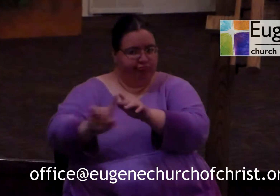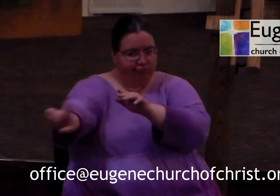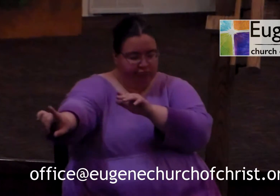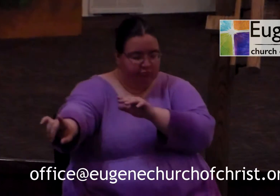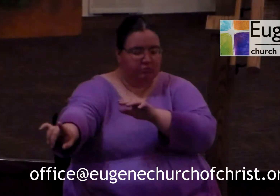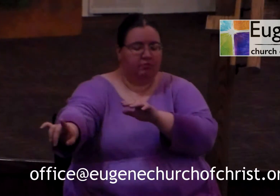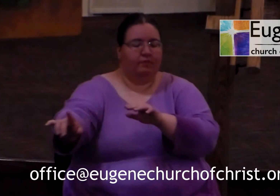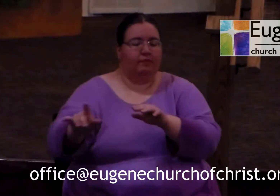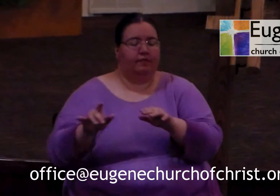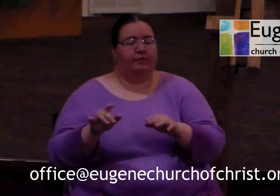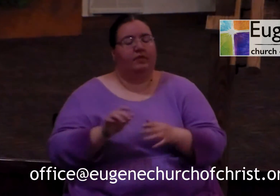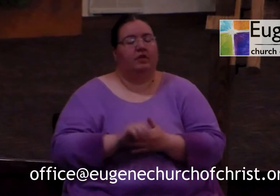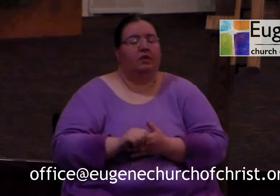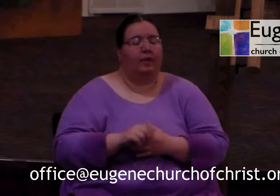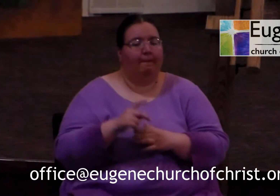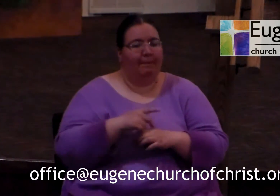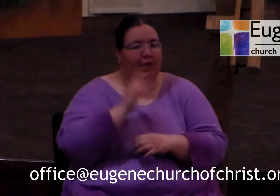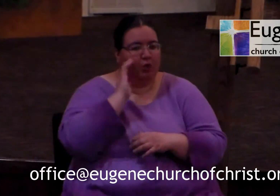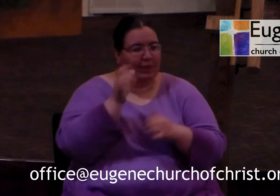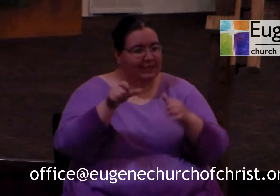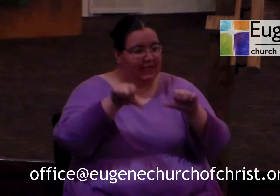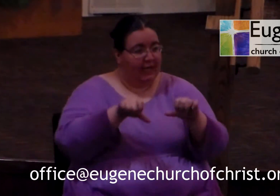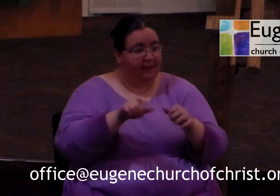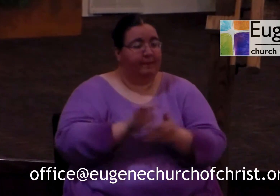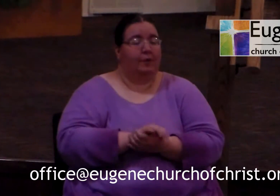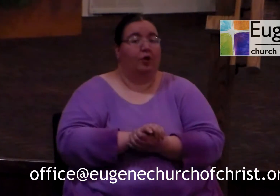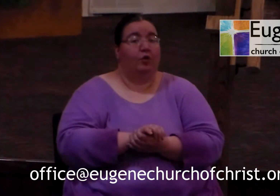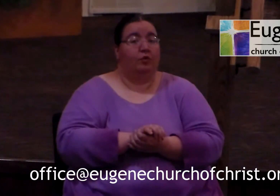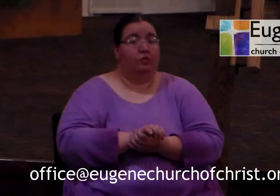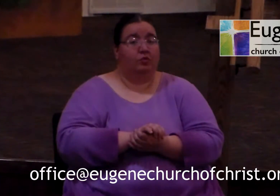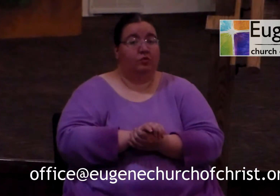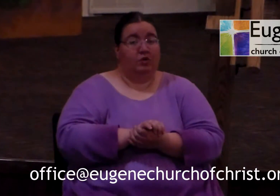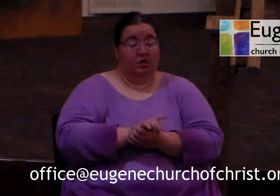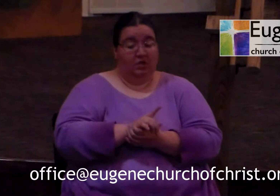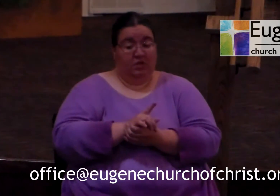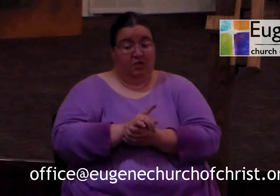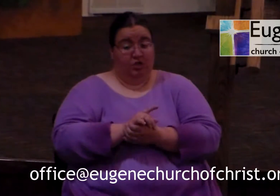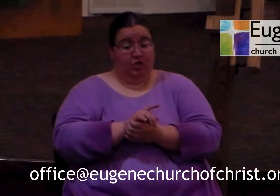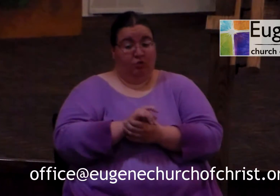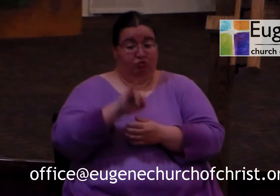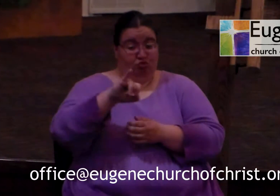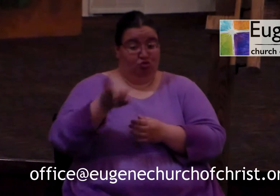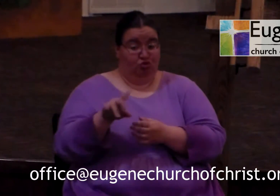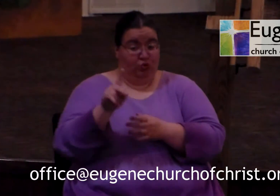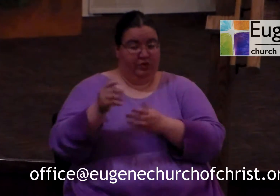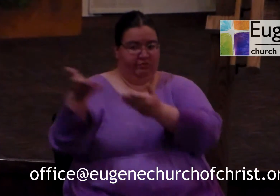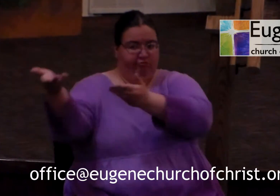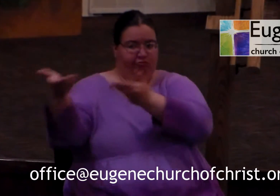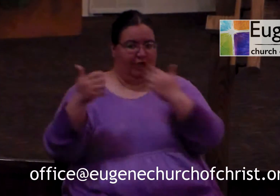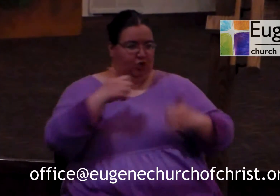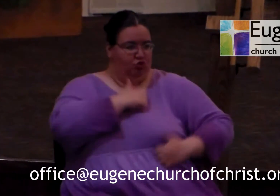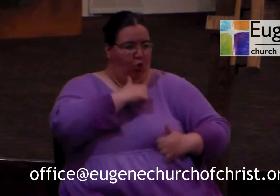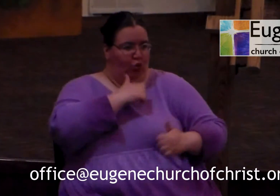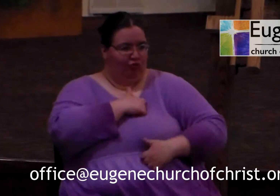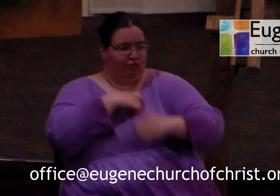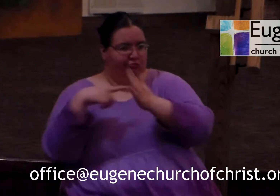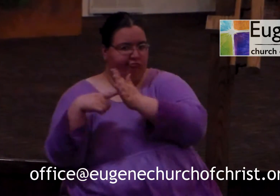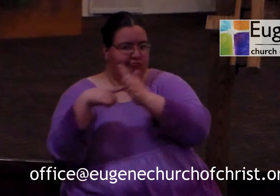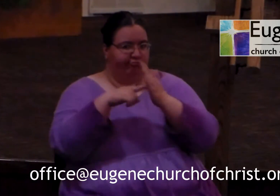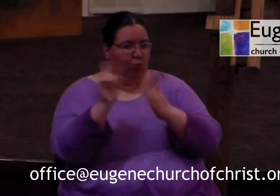that they come out and Judas has showed them where Jesus is. And Jesus is arrested. And we find